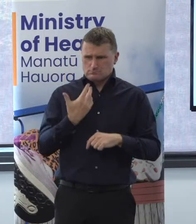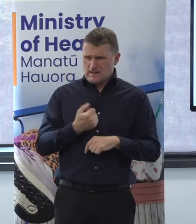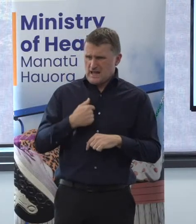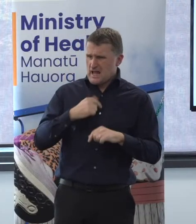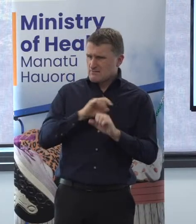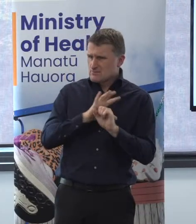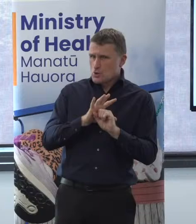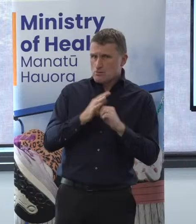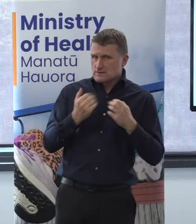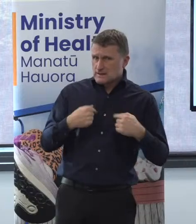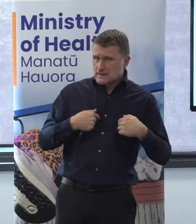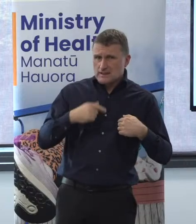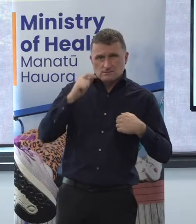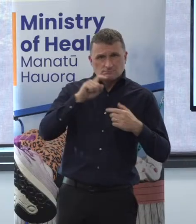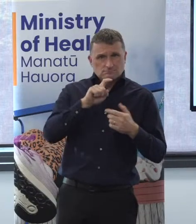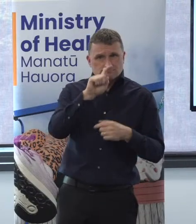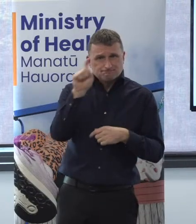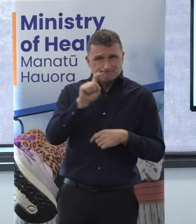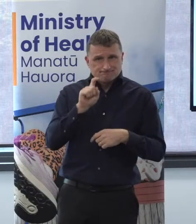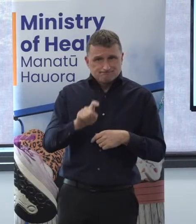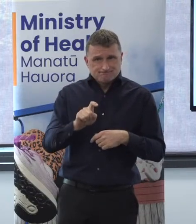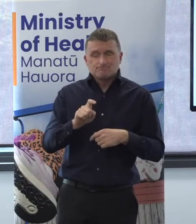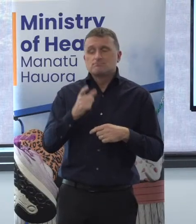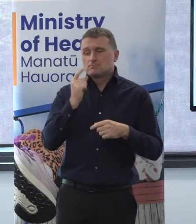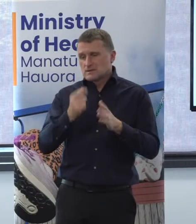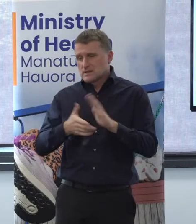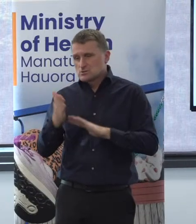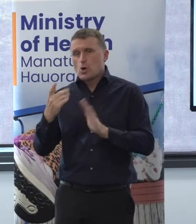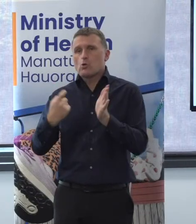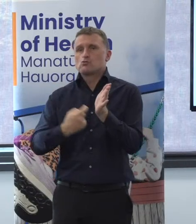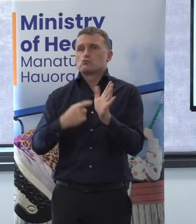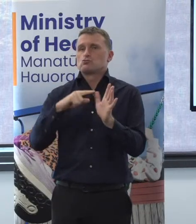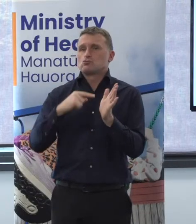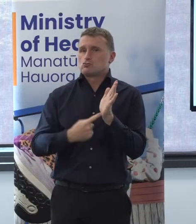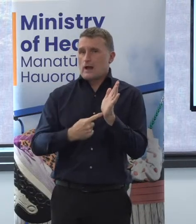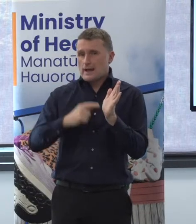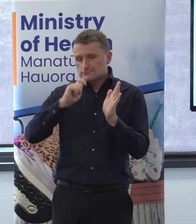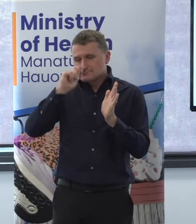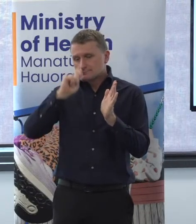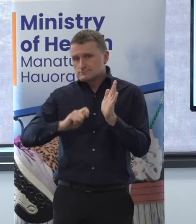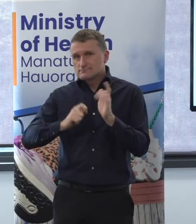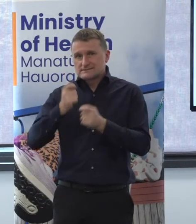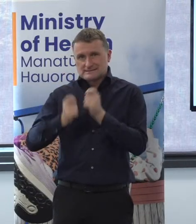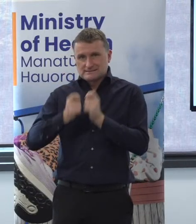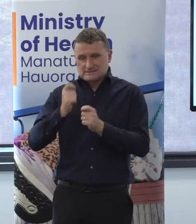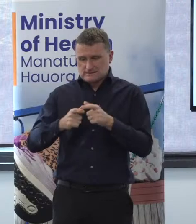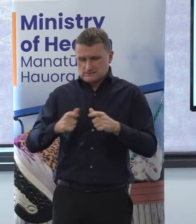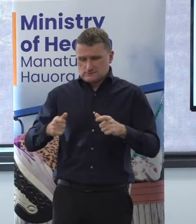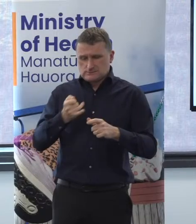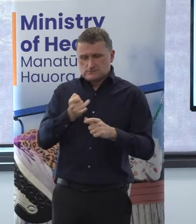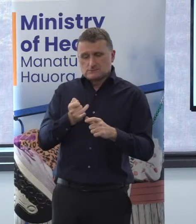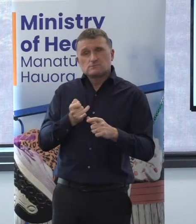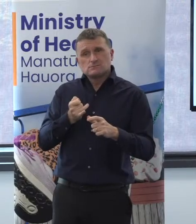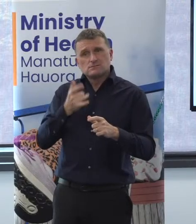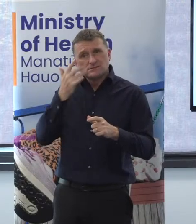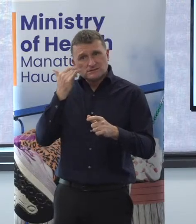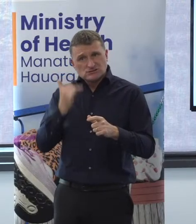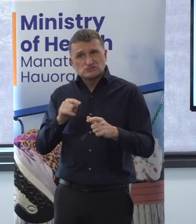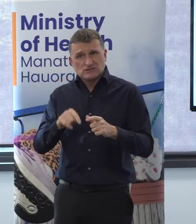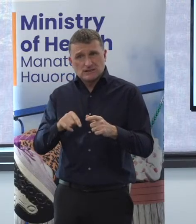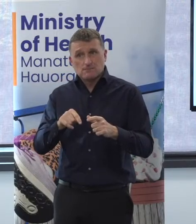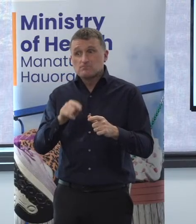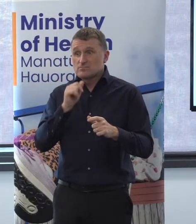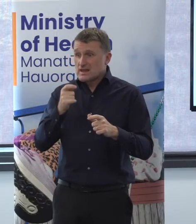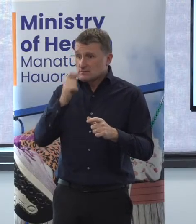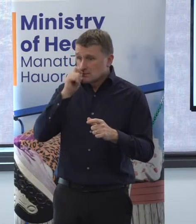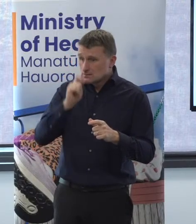have the wide availability of our rapid antigen tests, and we're delighted that people are continuing to upload the results of those